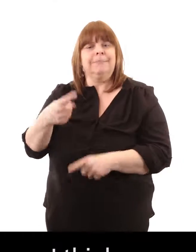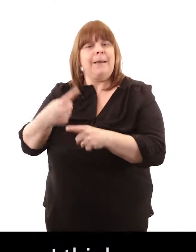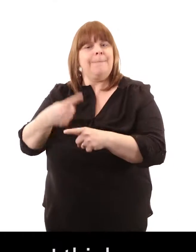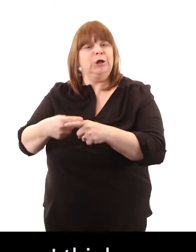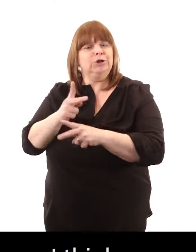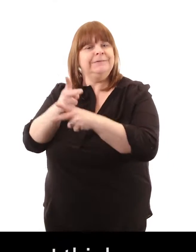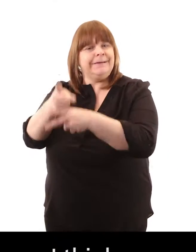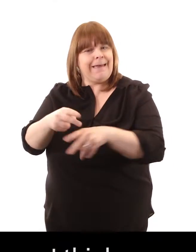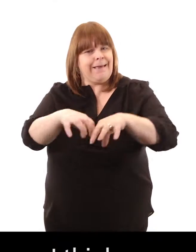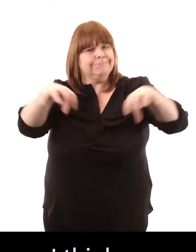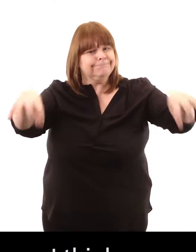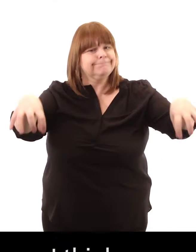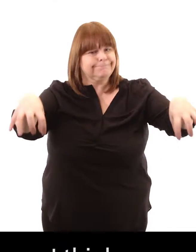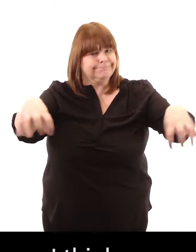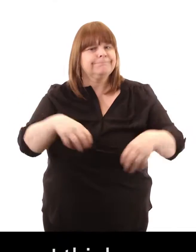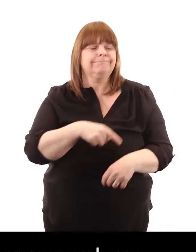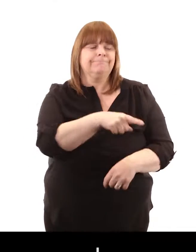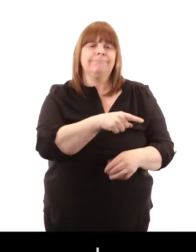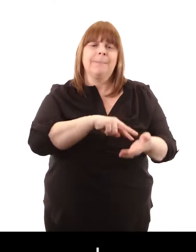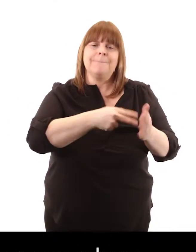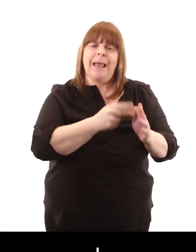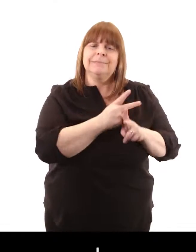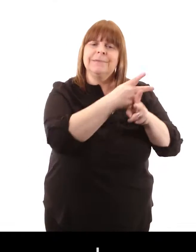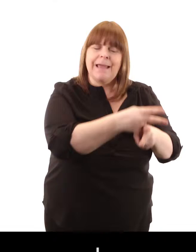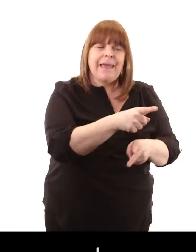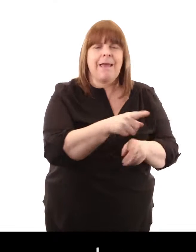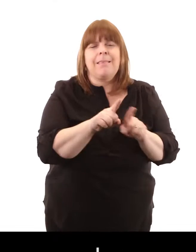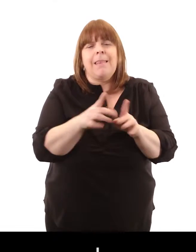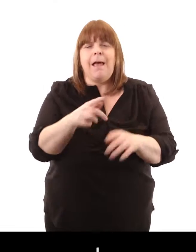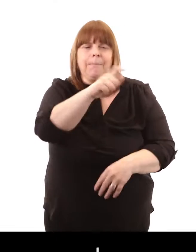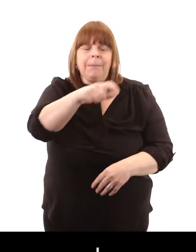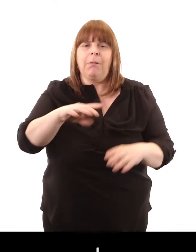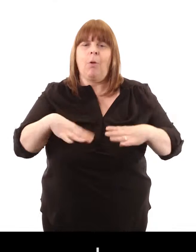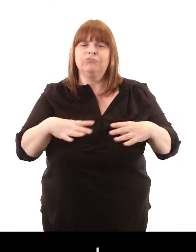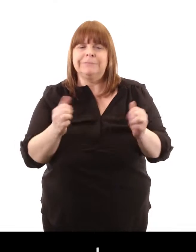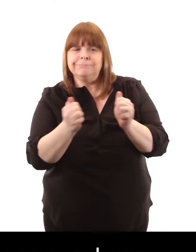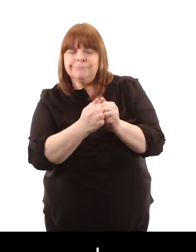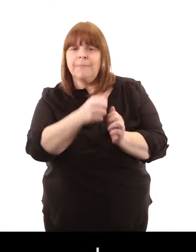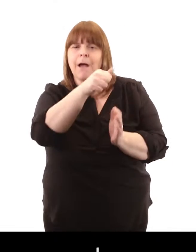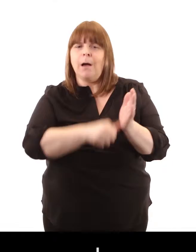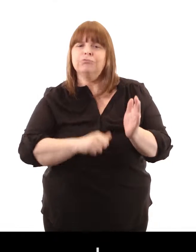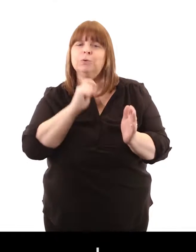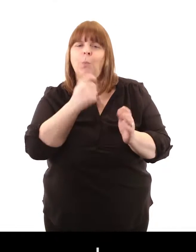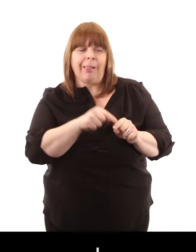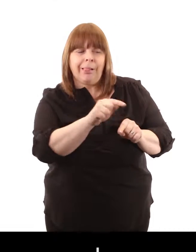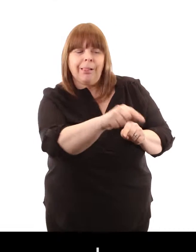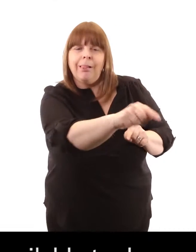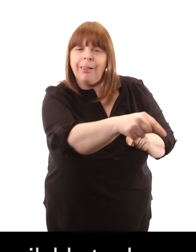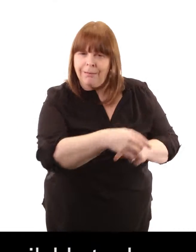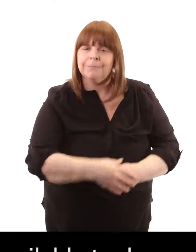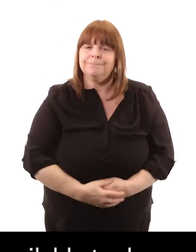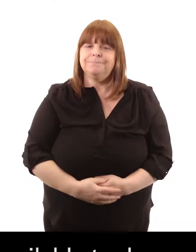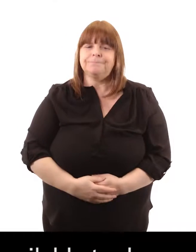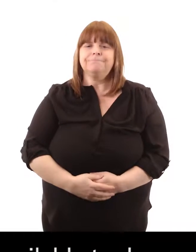care. I think for the planned care side, so these are patients who are having surgery or other procedures which are planned some time in